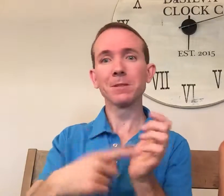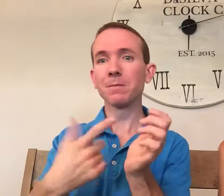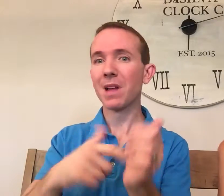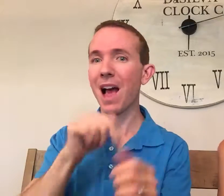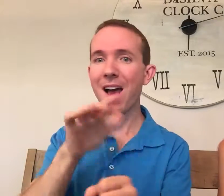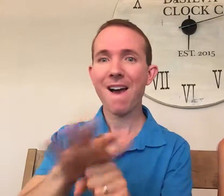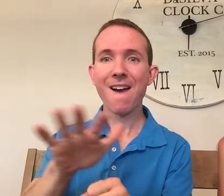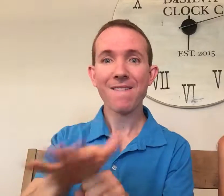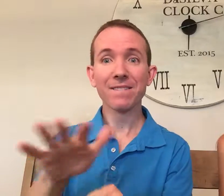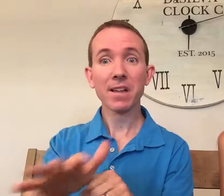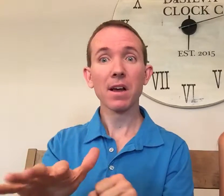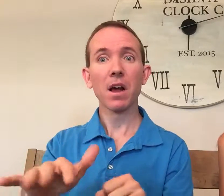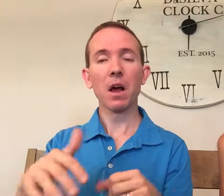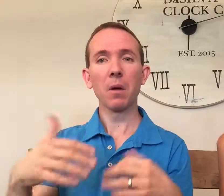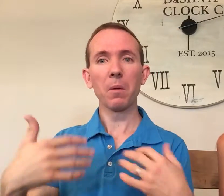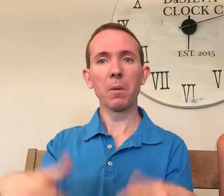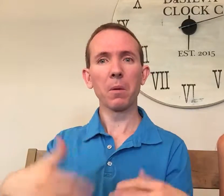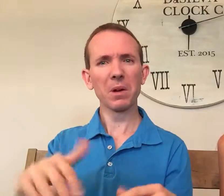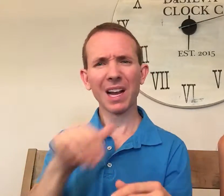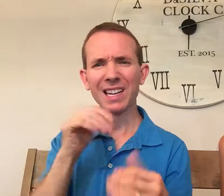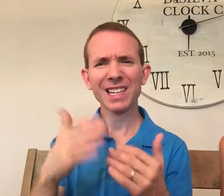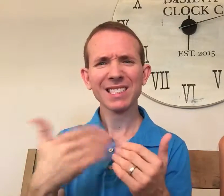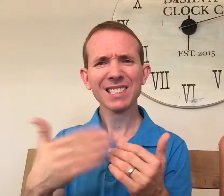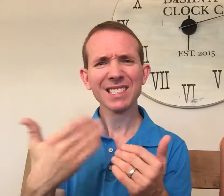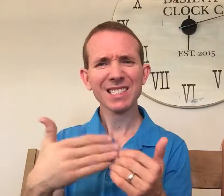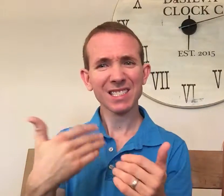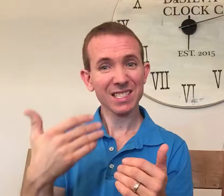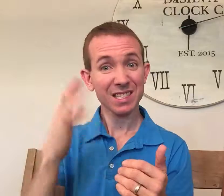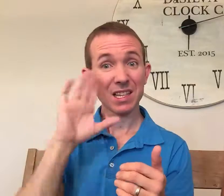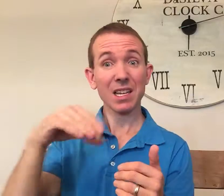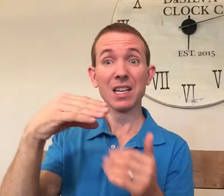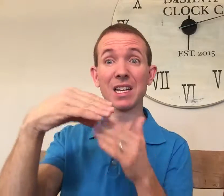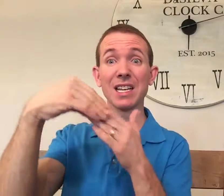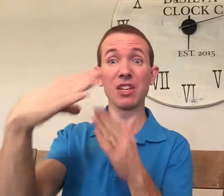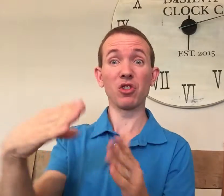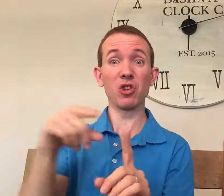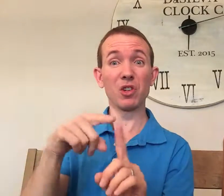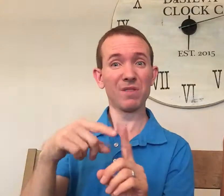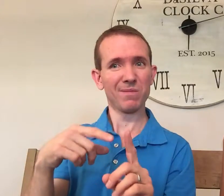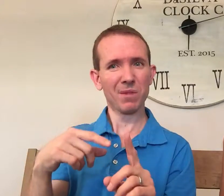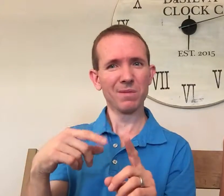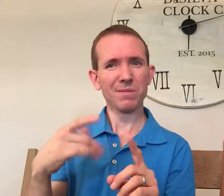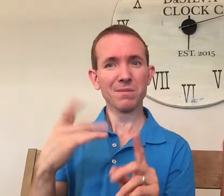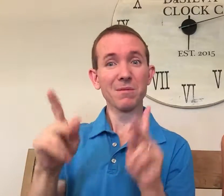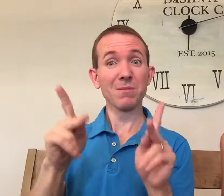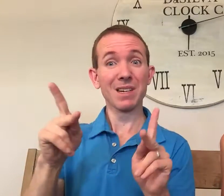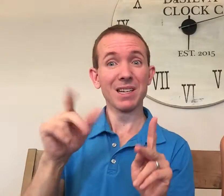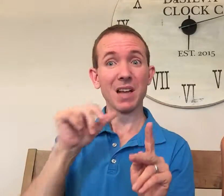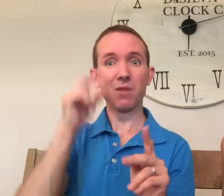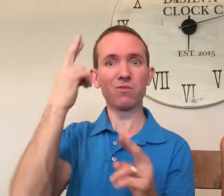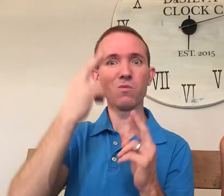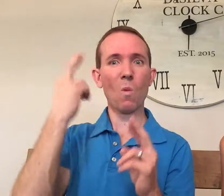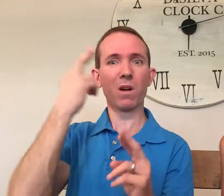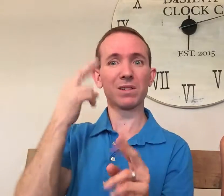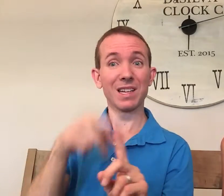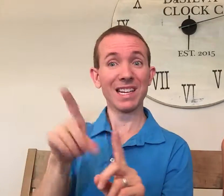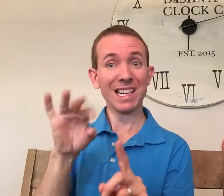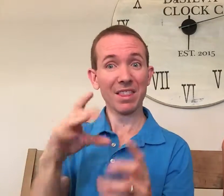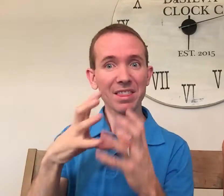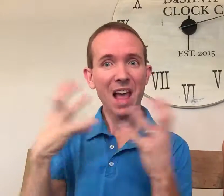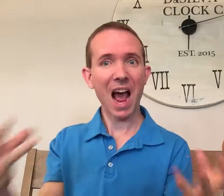he tried to put his best performance, but sometimes it doesn't really get to that level. So leaders